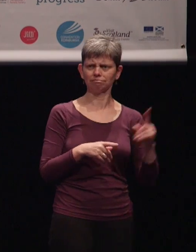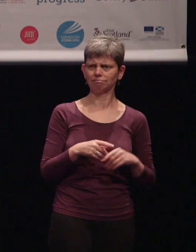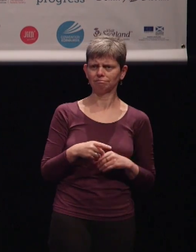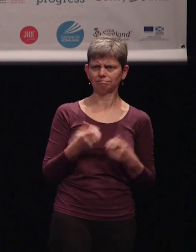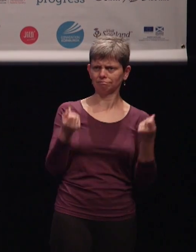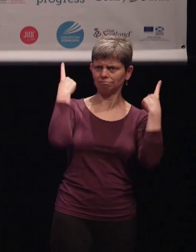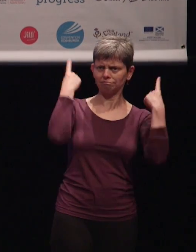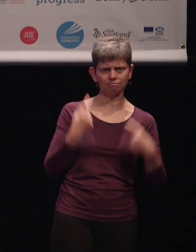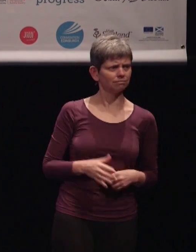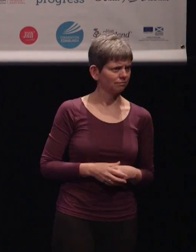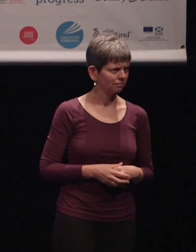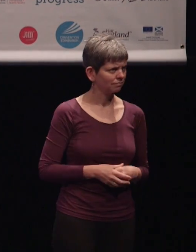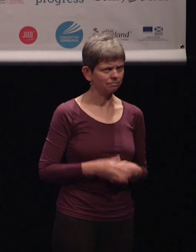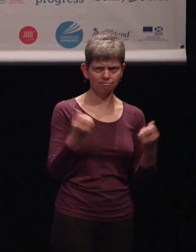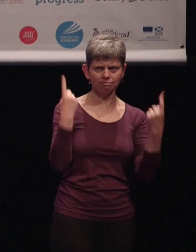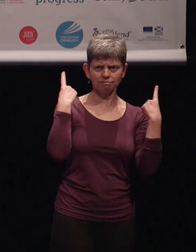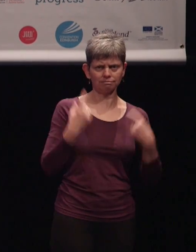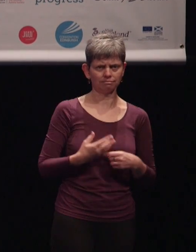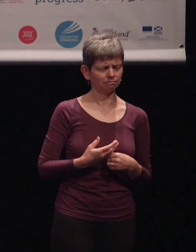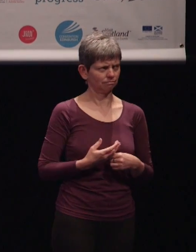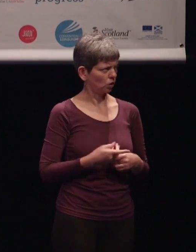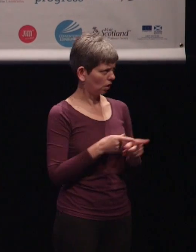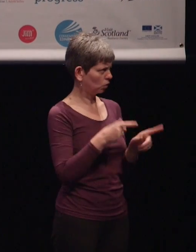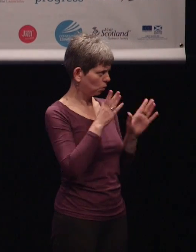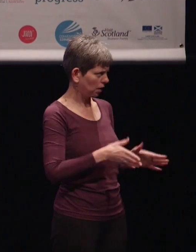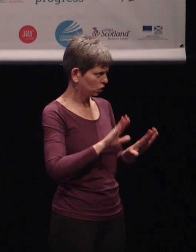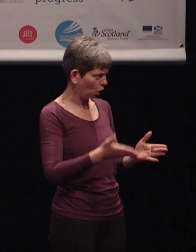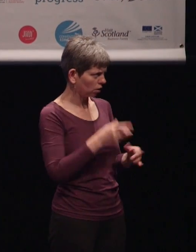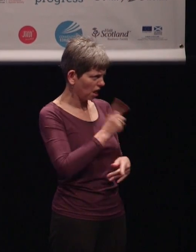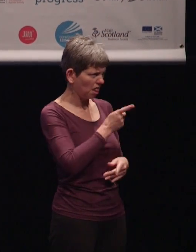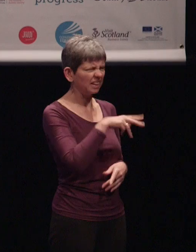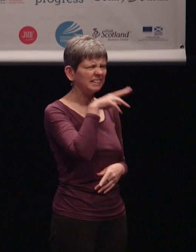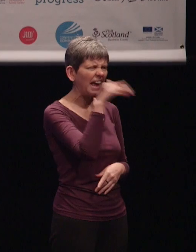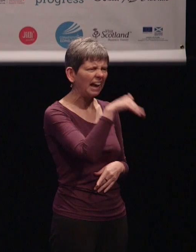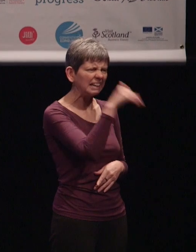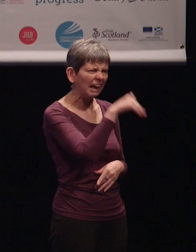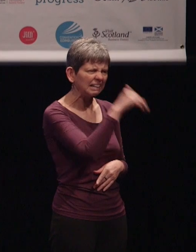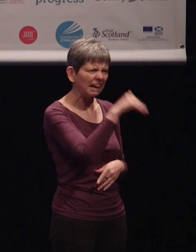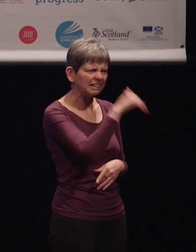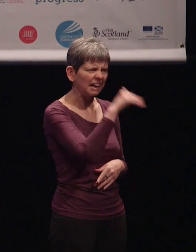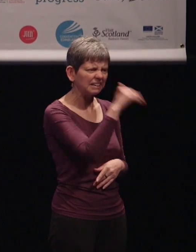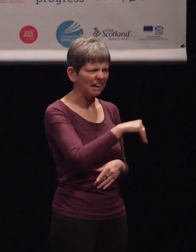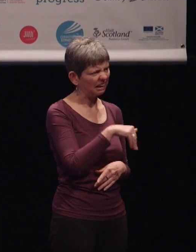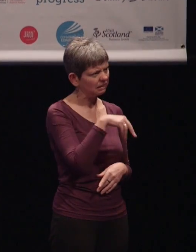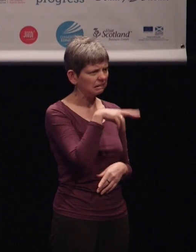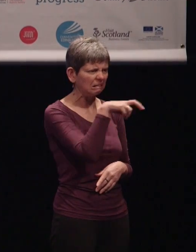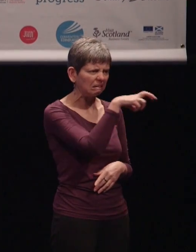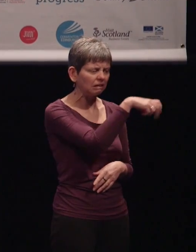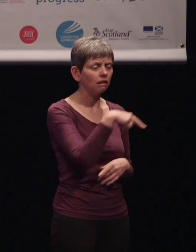understand that, and we can't just use nagging as a way of helping a